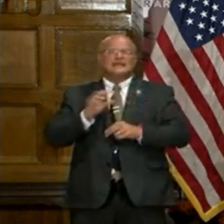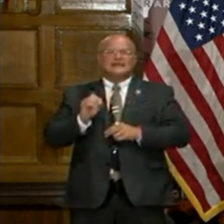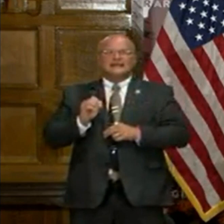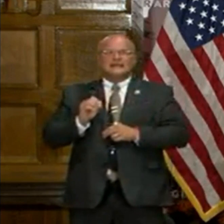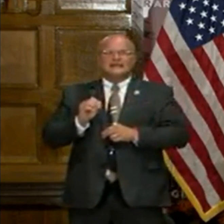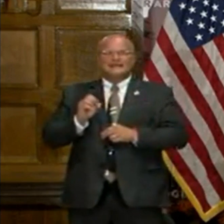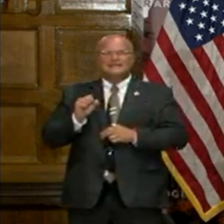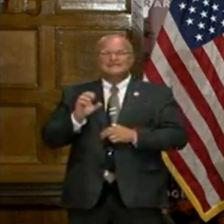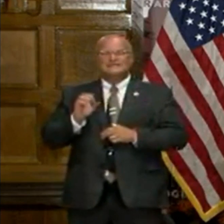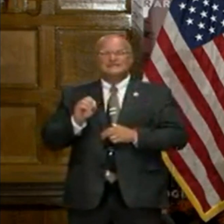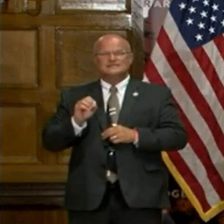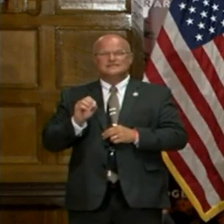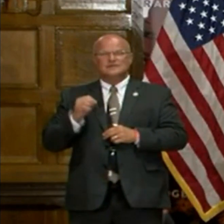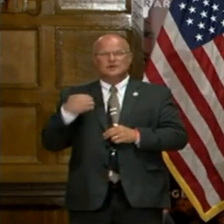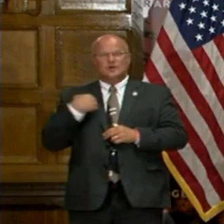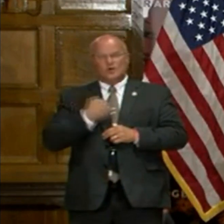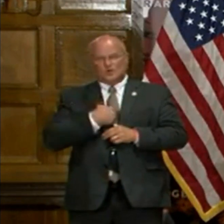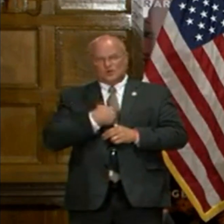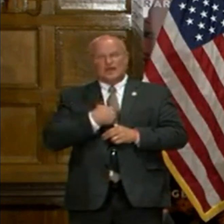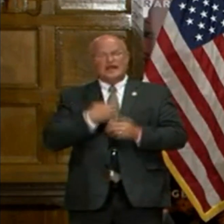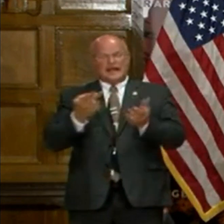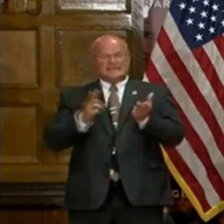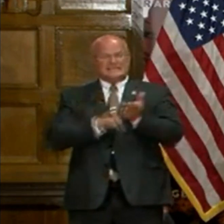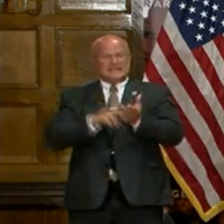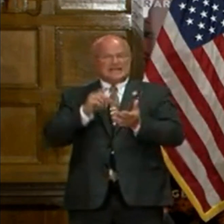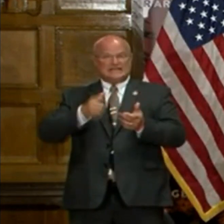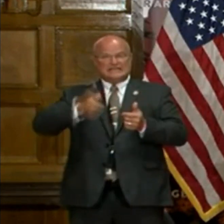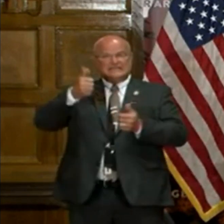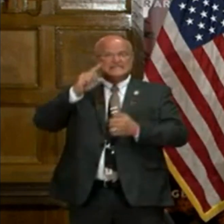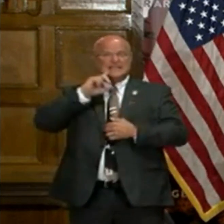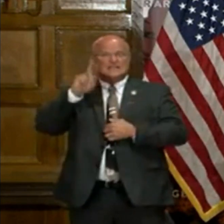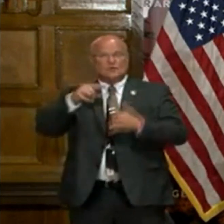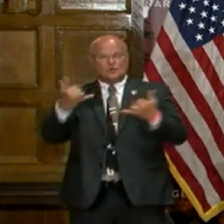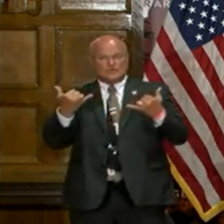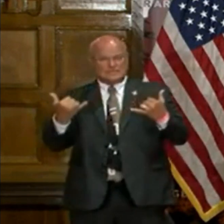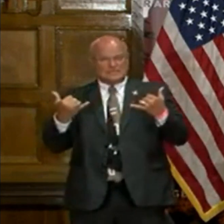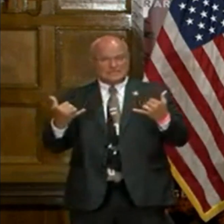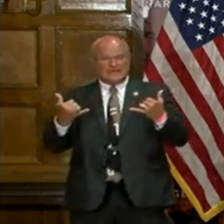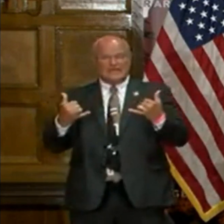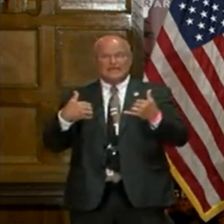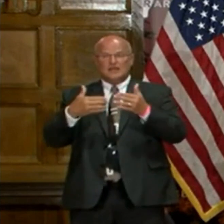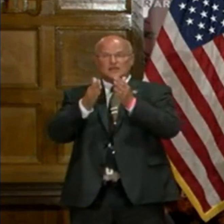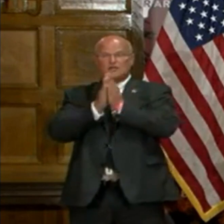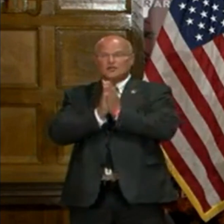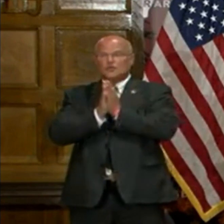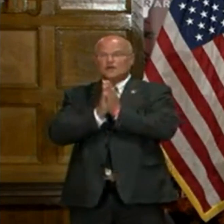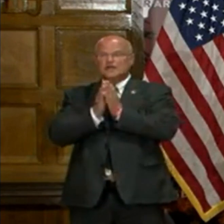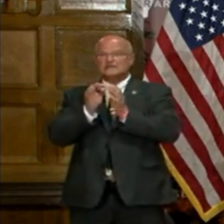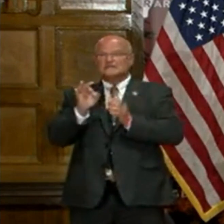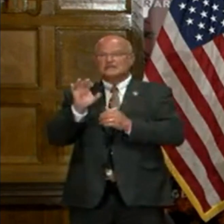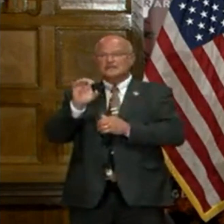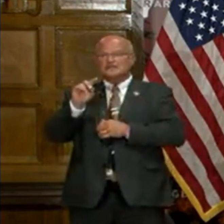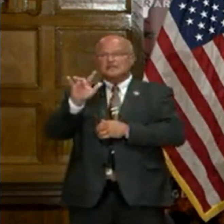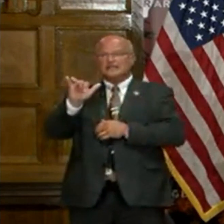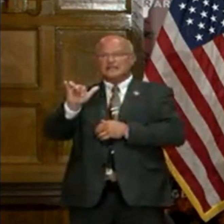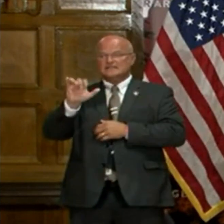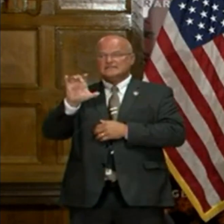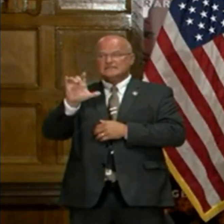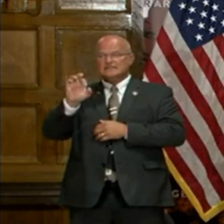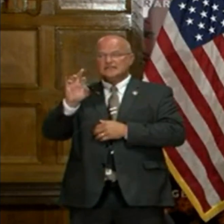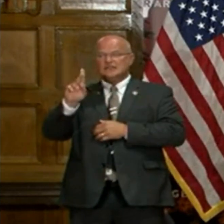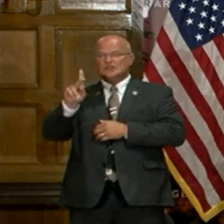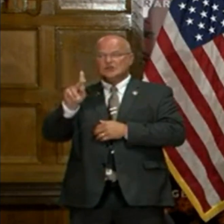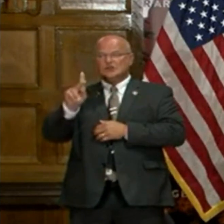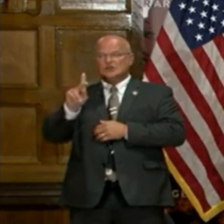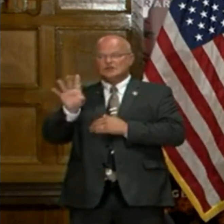and so I signed the executive order today, and at the request of the county clerks, it will do one